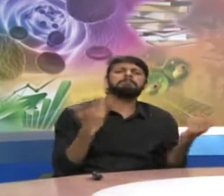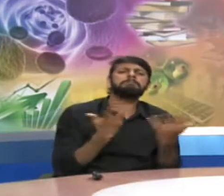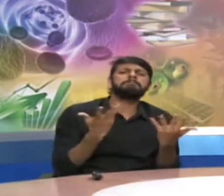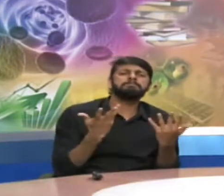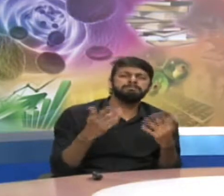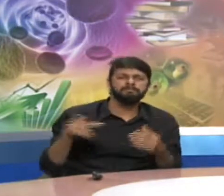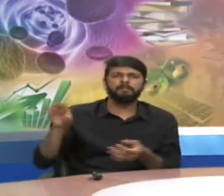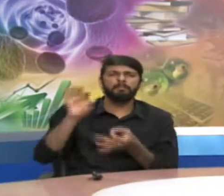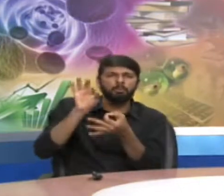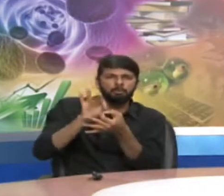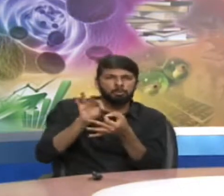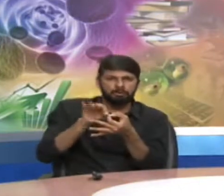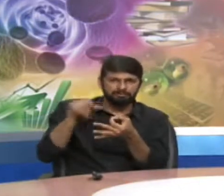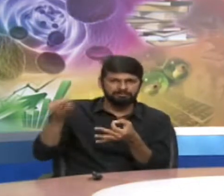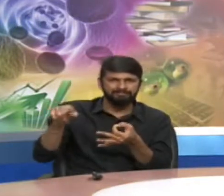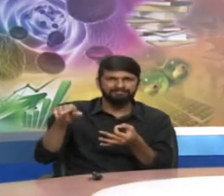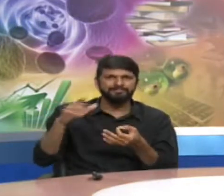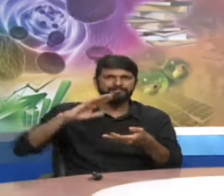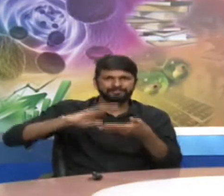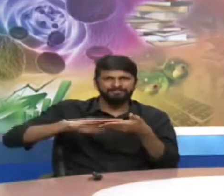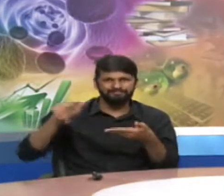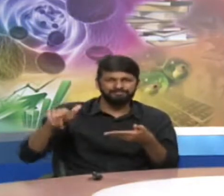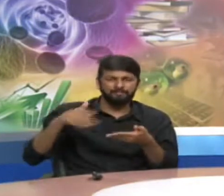left her to become a monk.